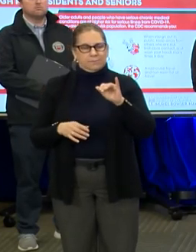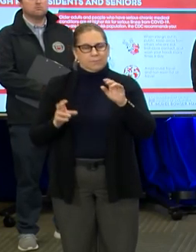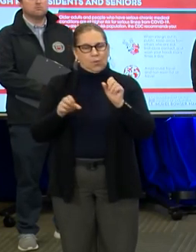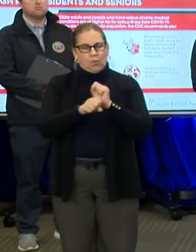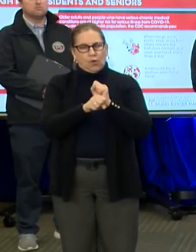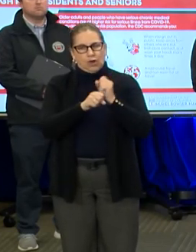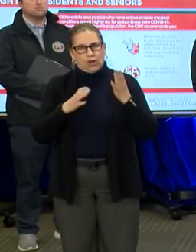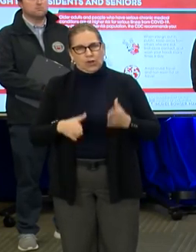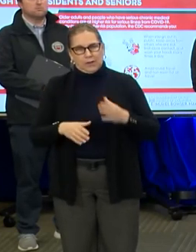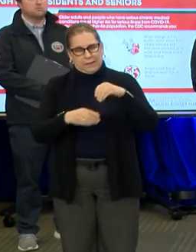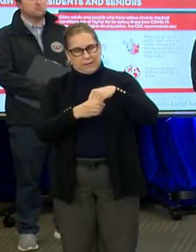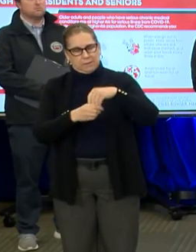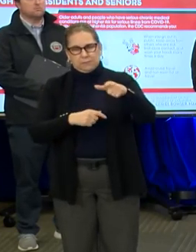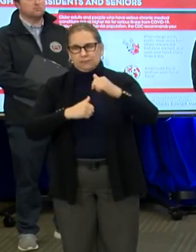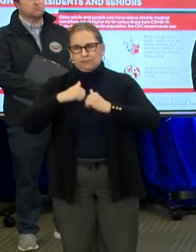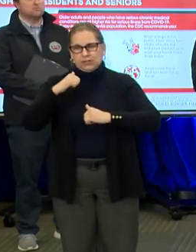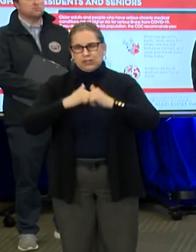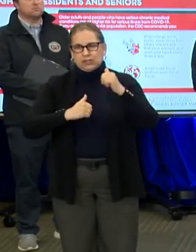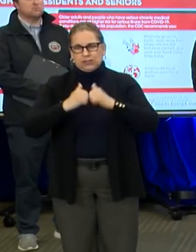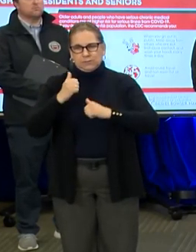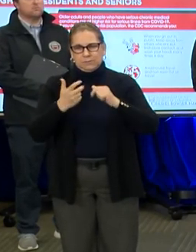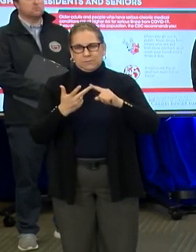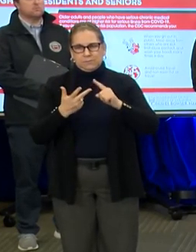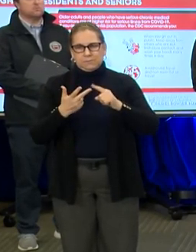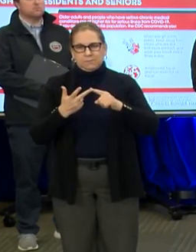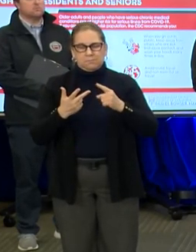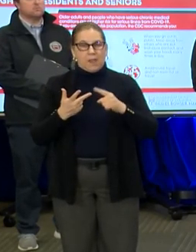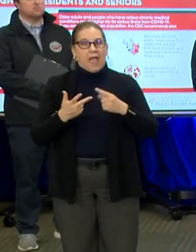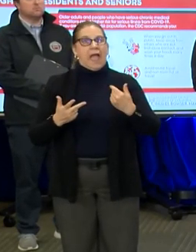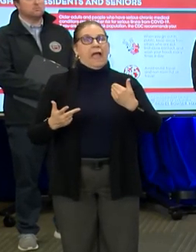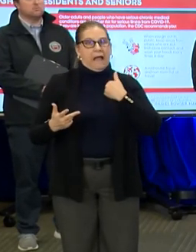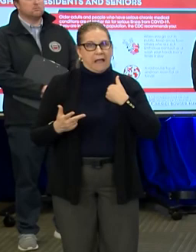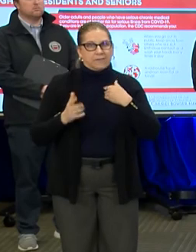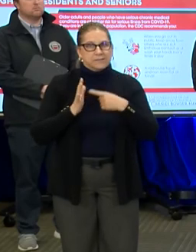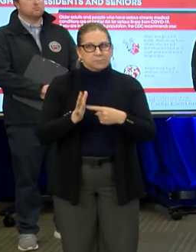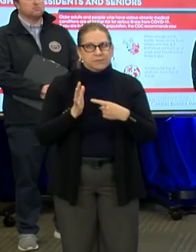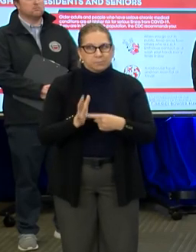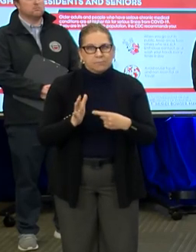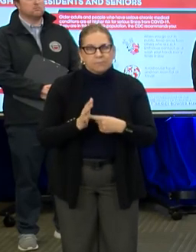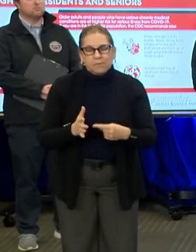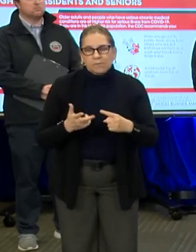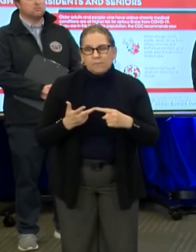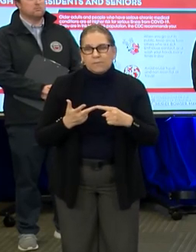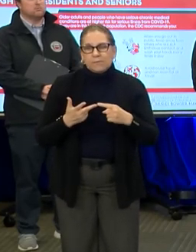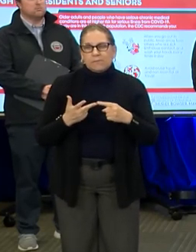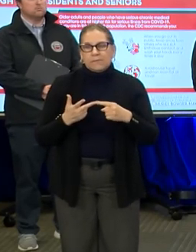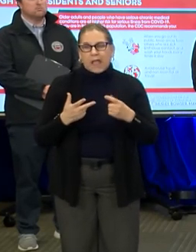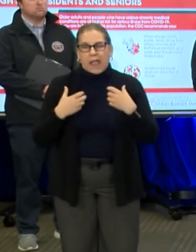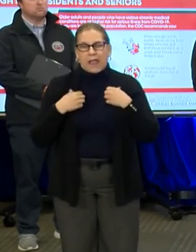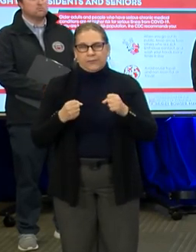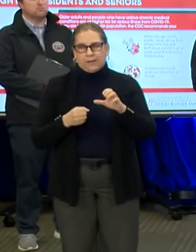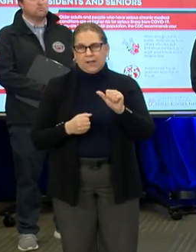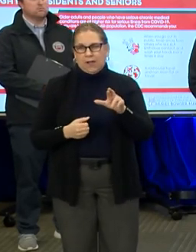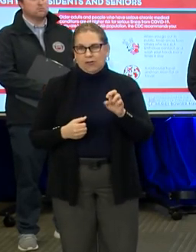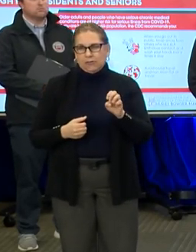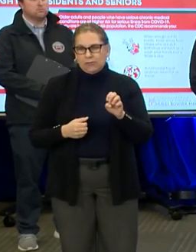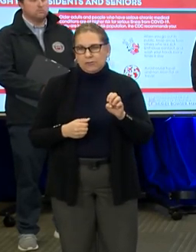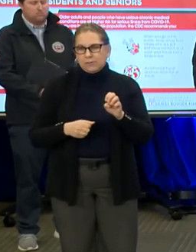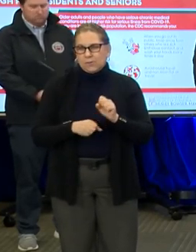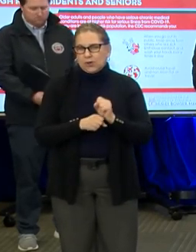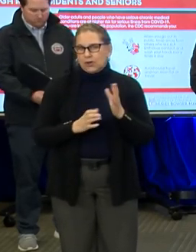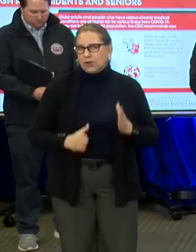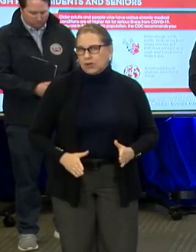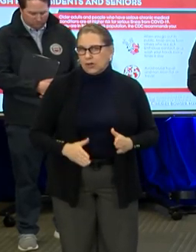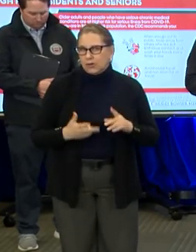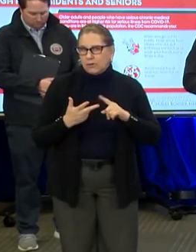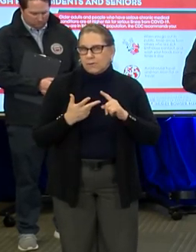symptoms, and healthcare facility workers and first responders, and individuals with mild symptoms. This